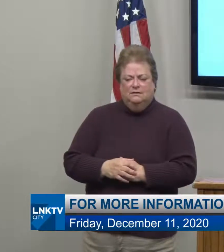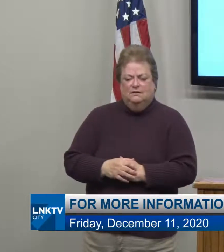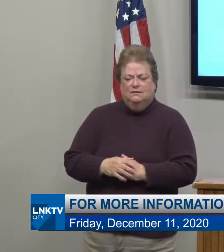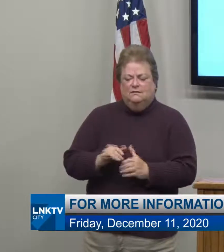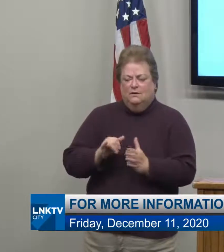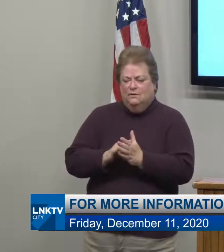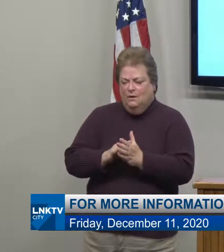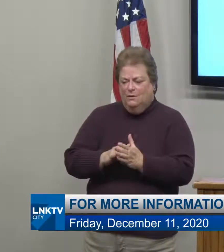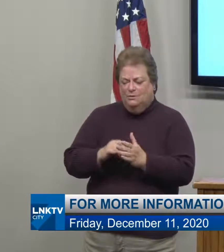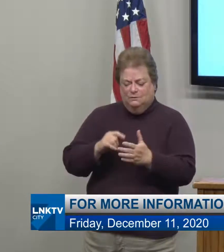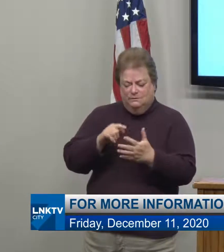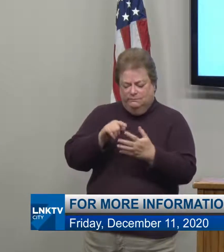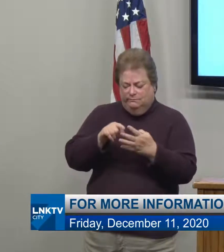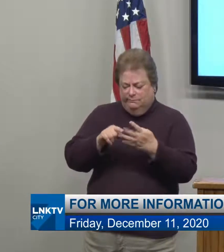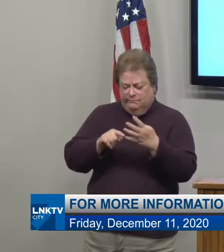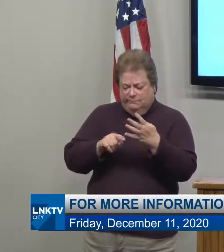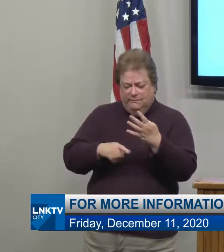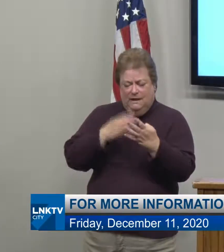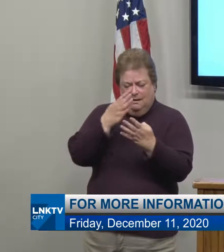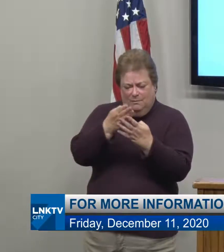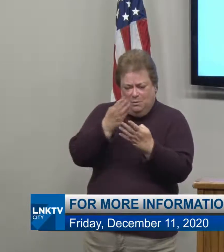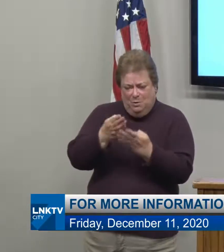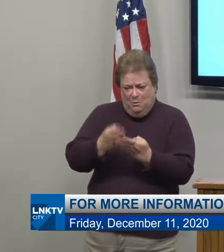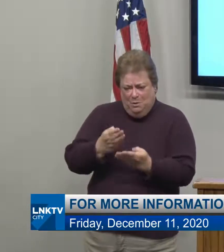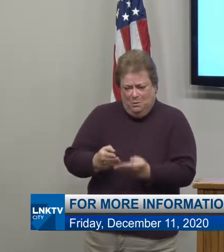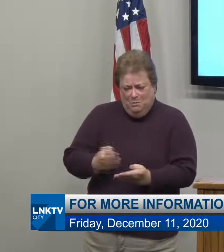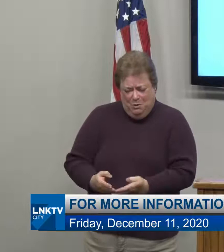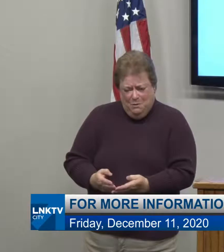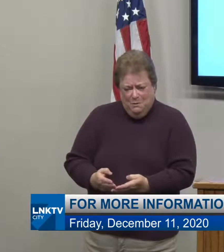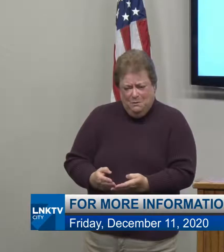multiple lines of evidence are what we utilize to